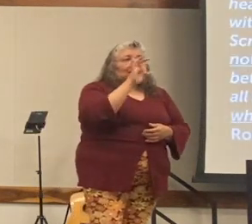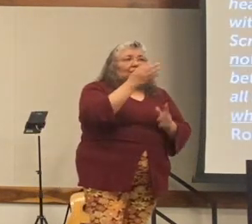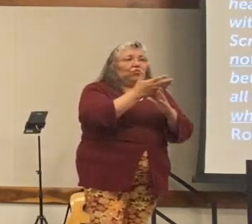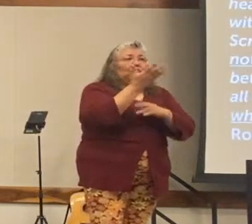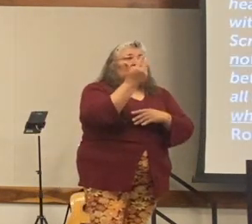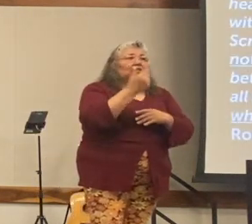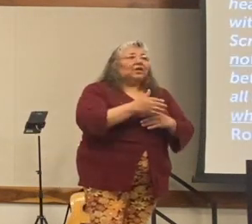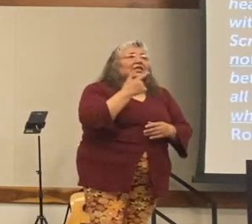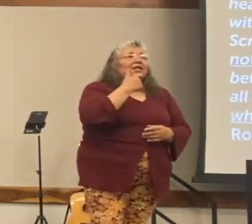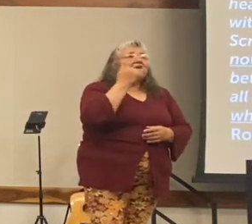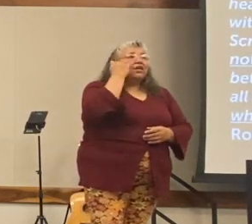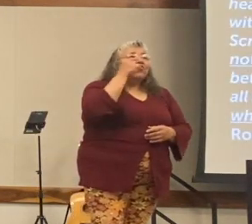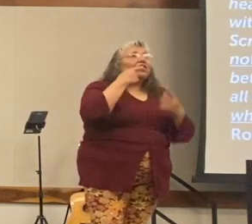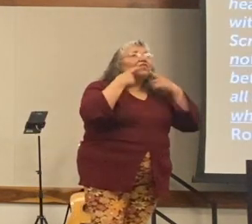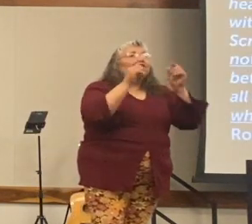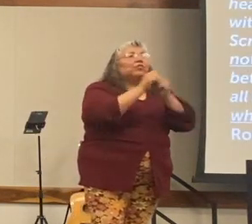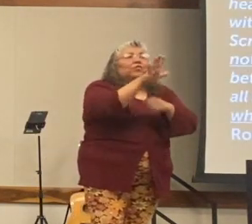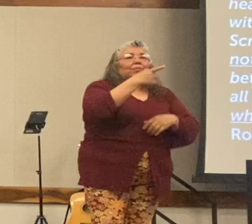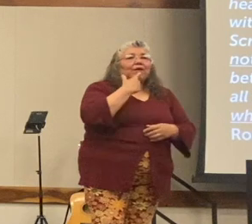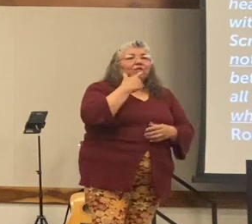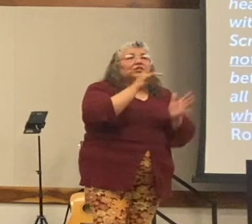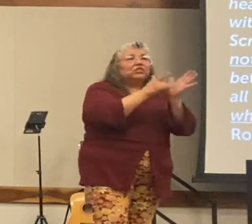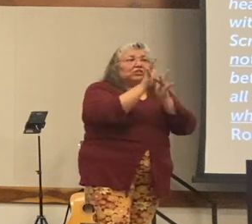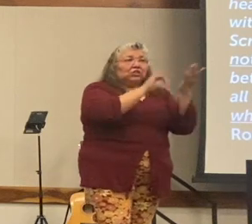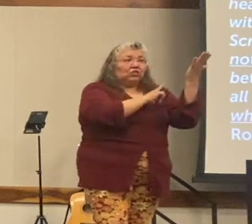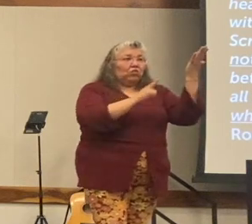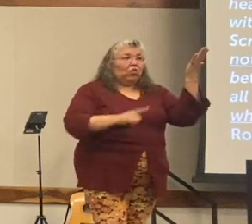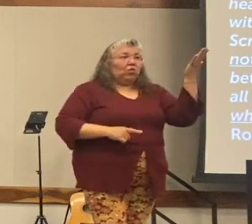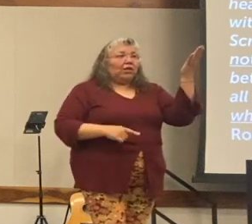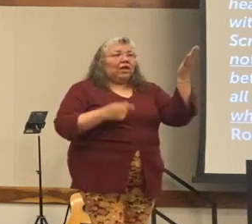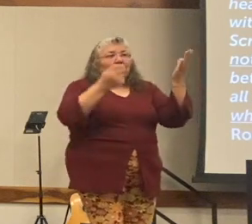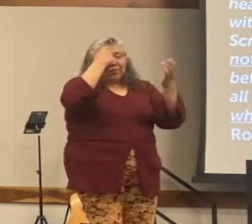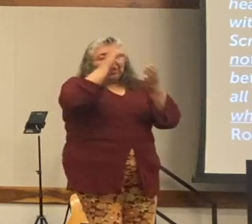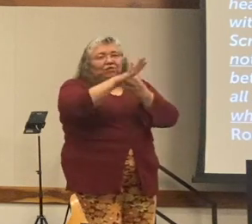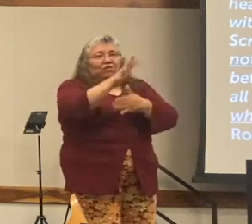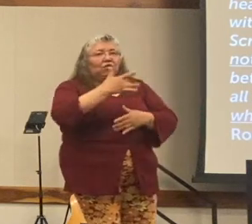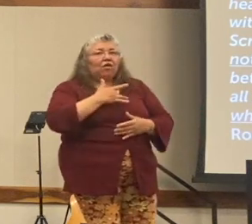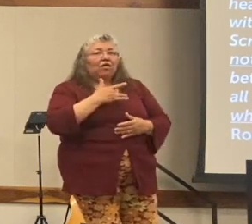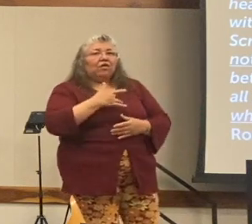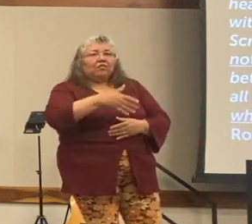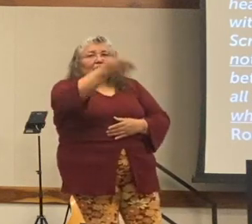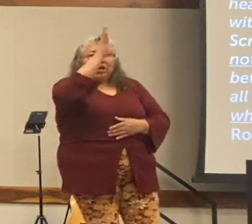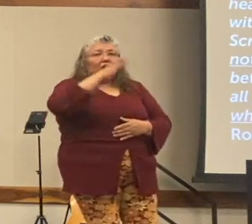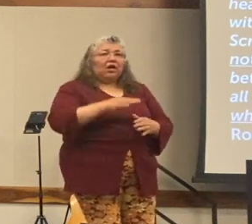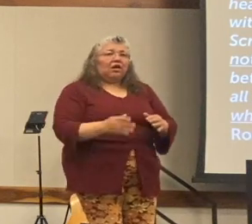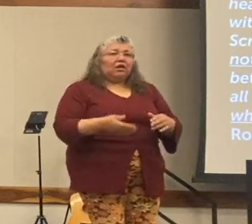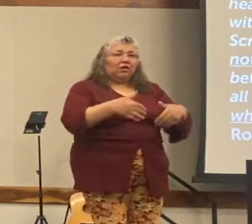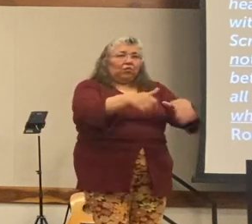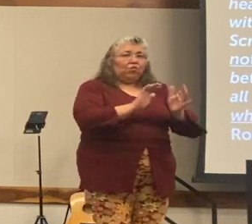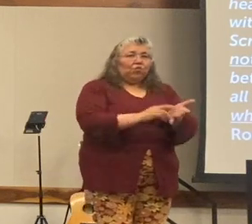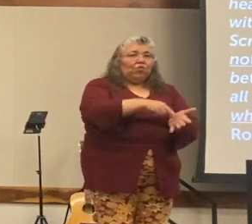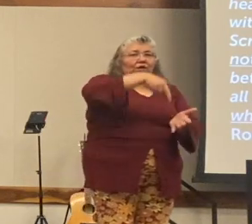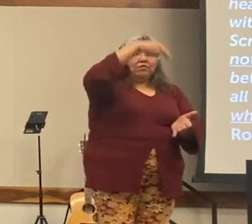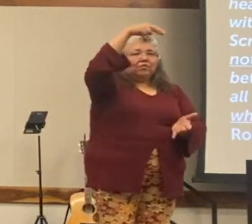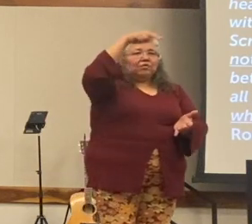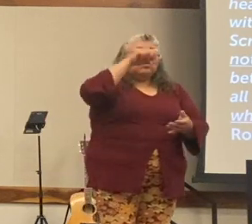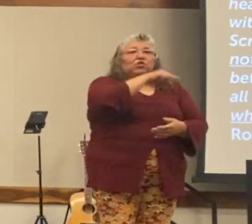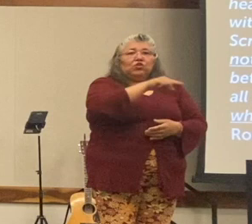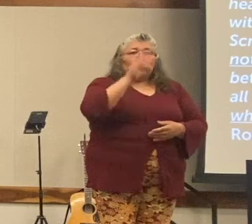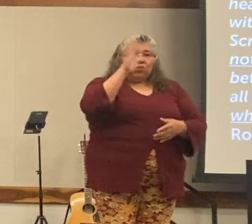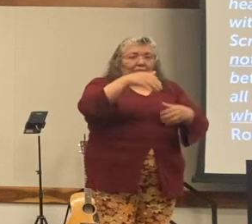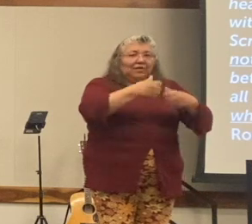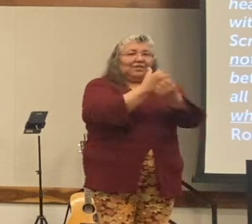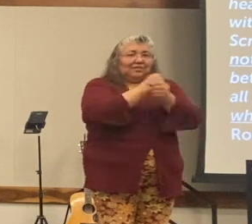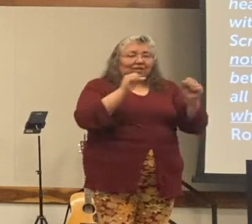this. It says, when you confess with your mouth Jesus is Lord, and believe in your heart that God raised him from the dead, you will